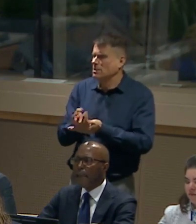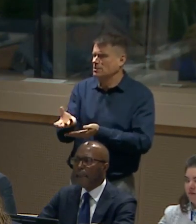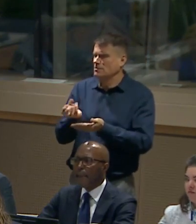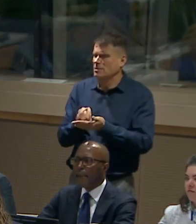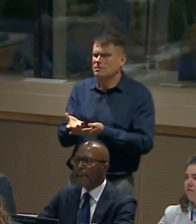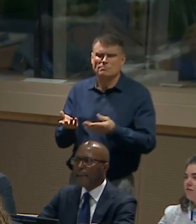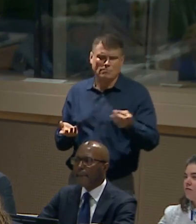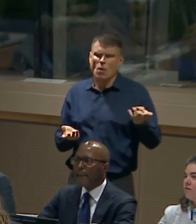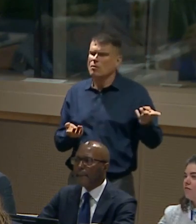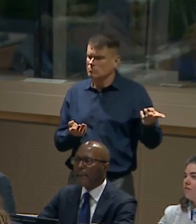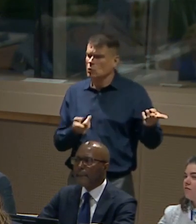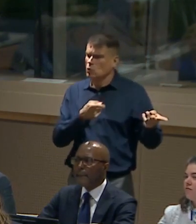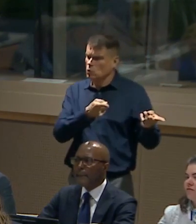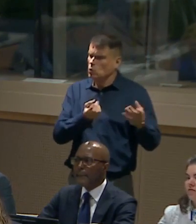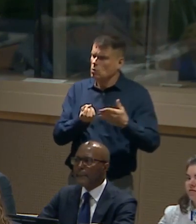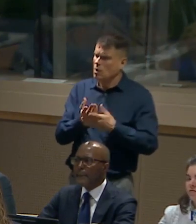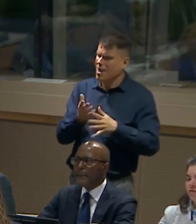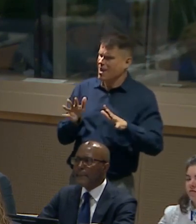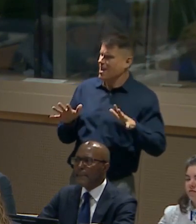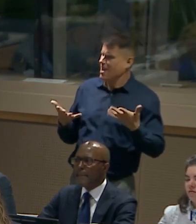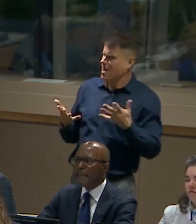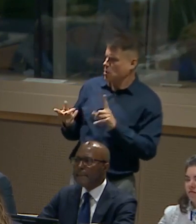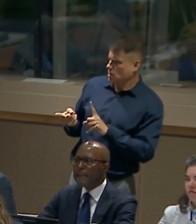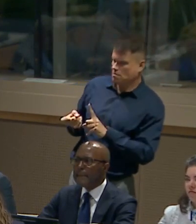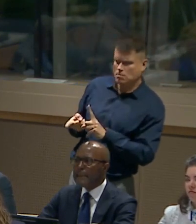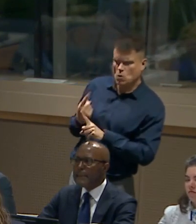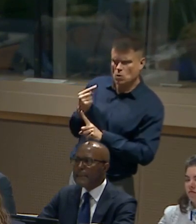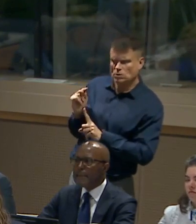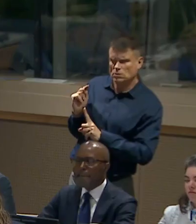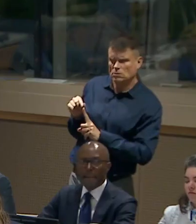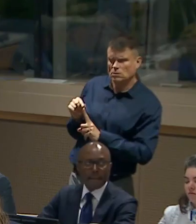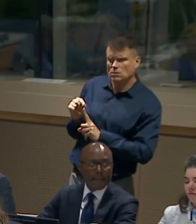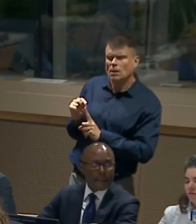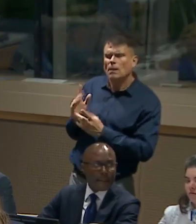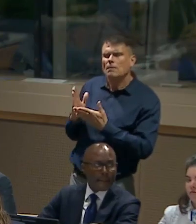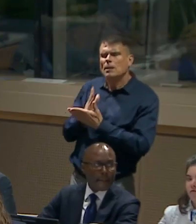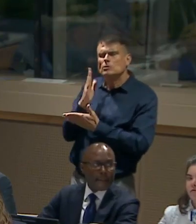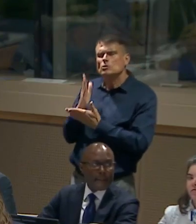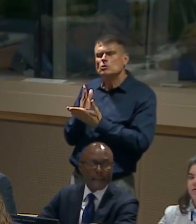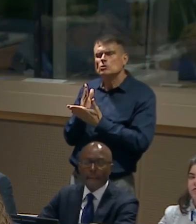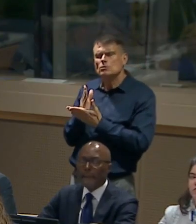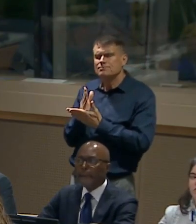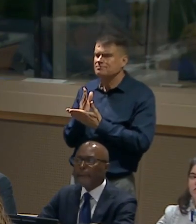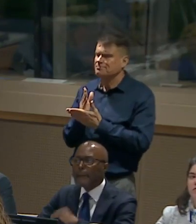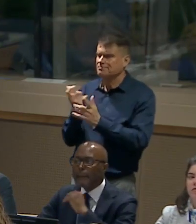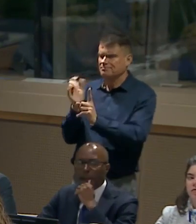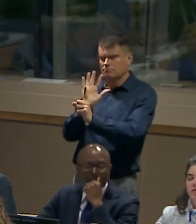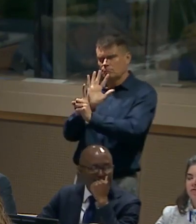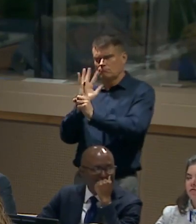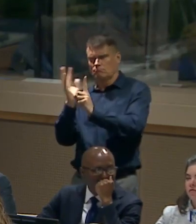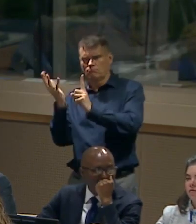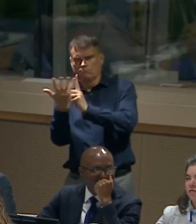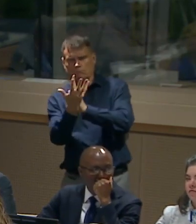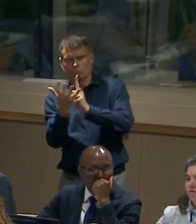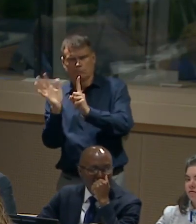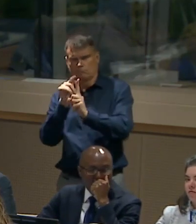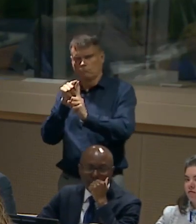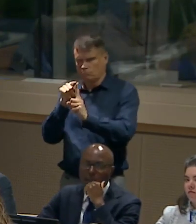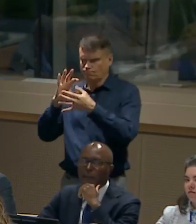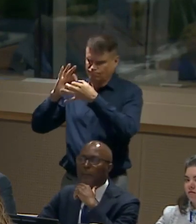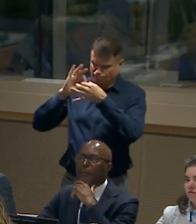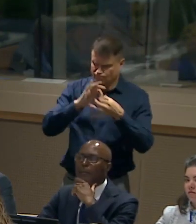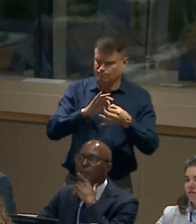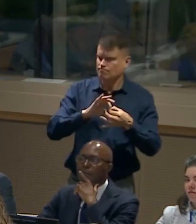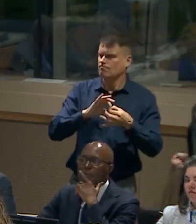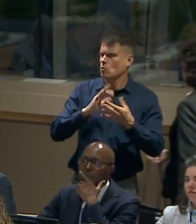all, the importance of moving to a rights-based framework. Yes, we have to look at health, but we have to look at it within a context. At the end of the day, there's